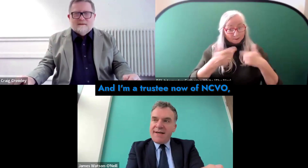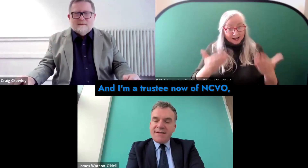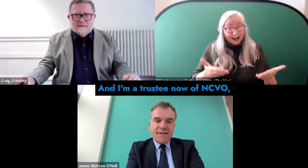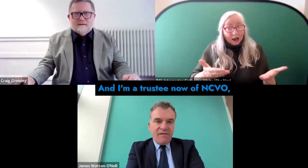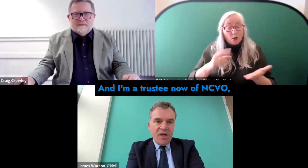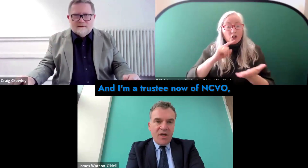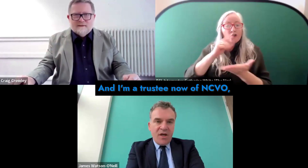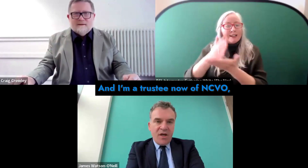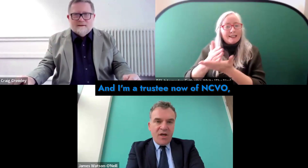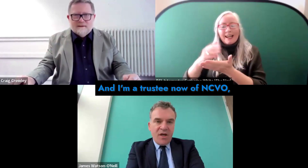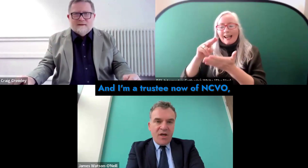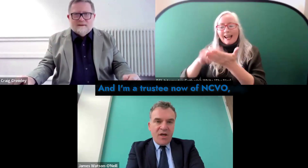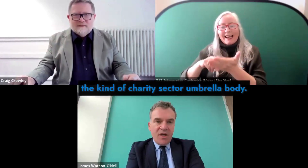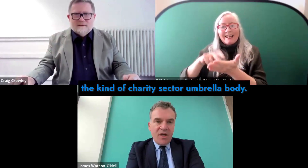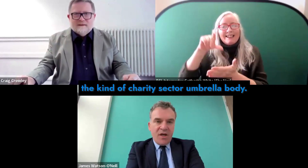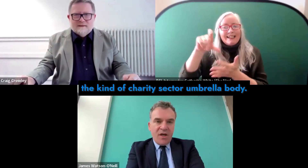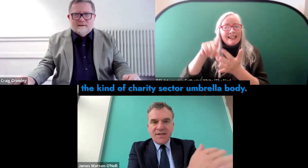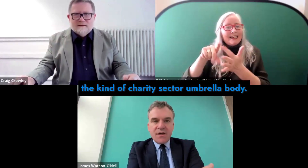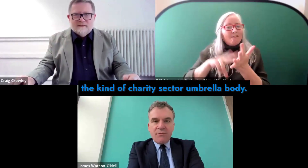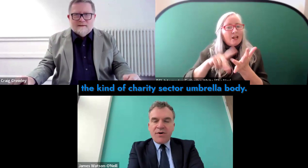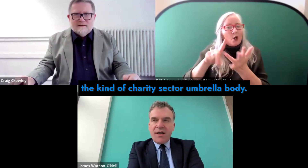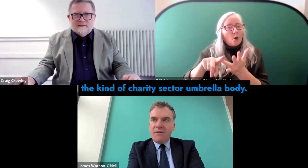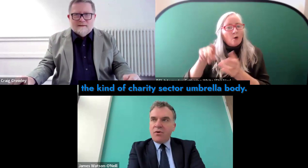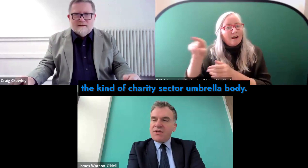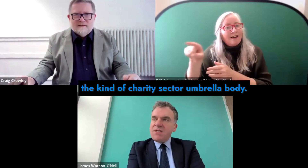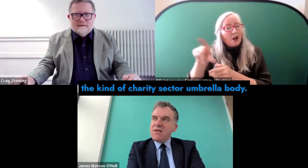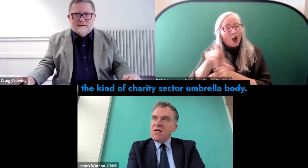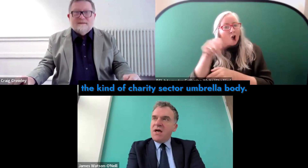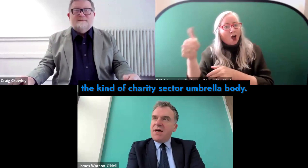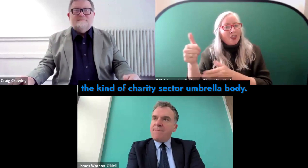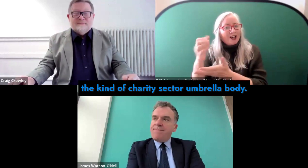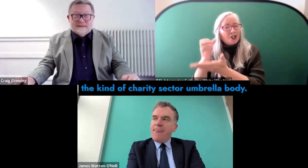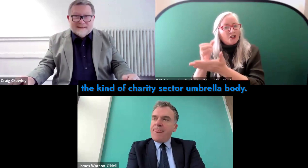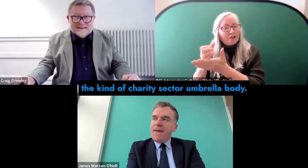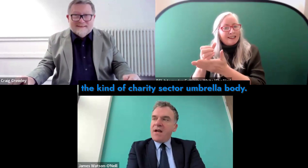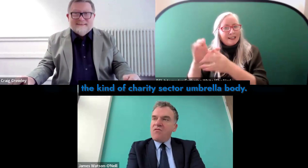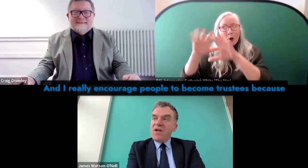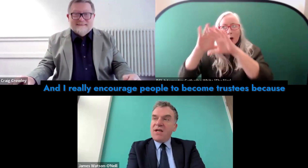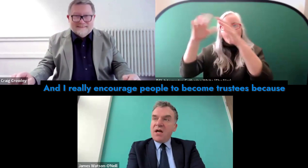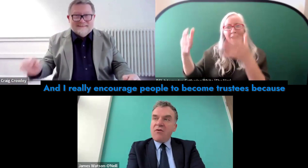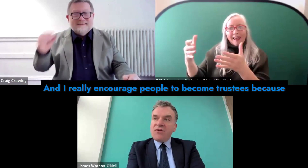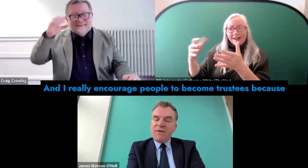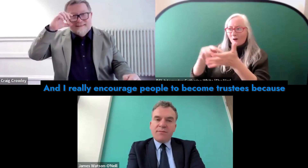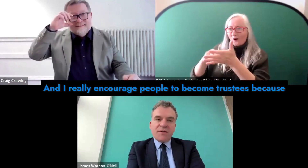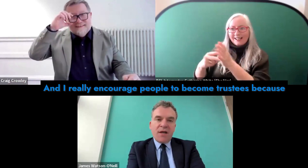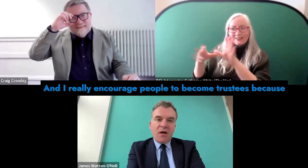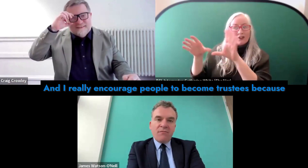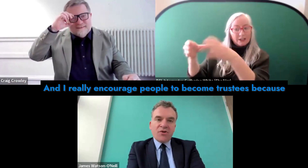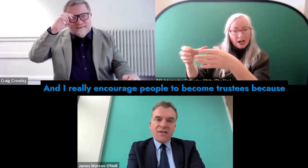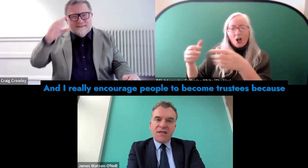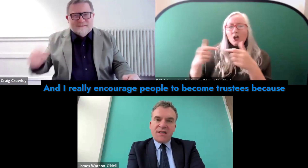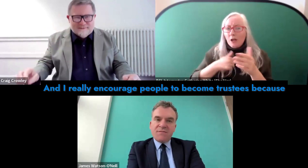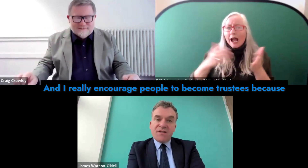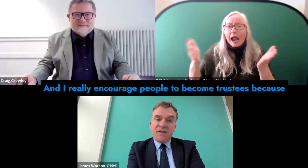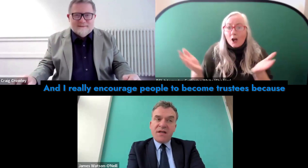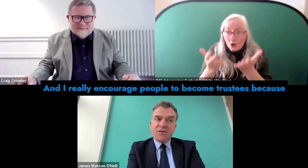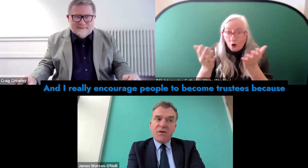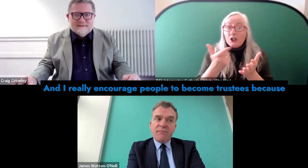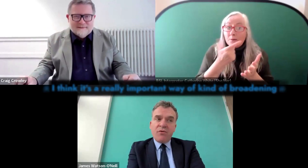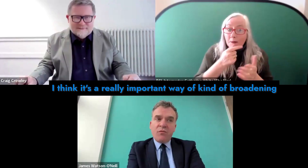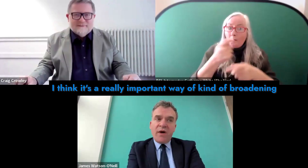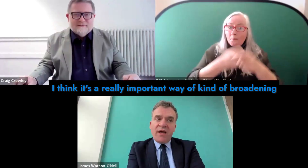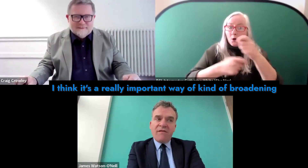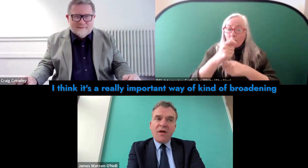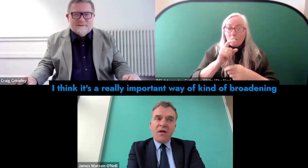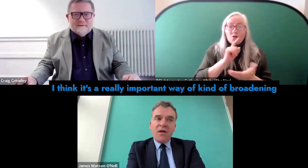of NCVO, the kind of charity sector umbrella body. And I really encourage people to become trustees